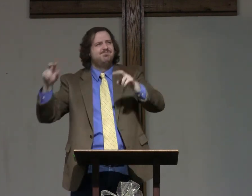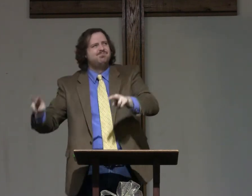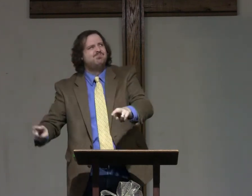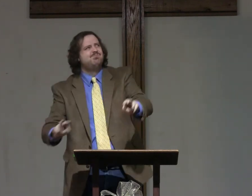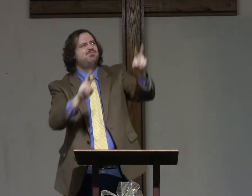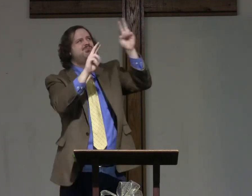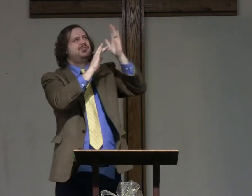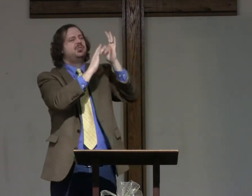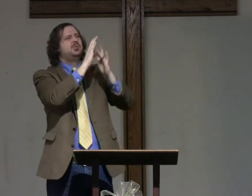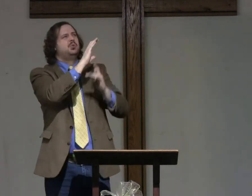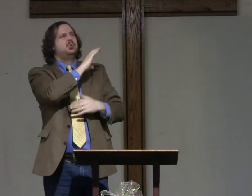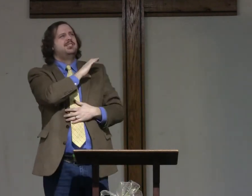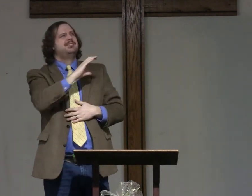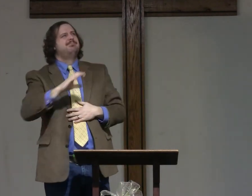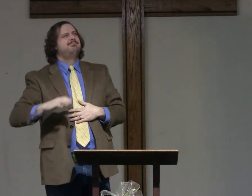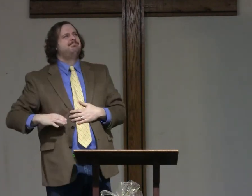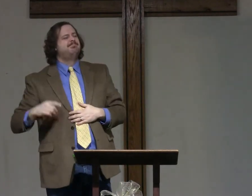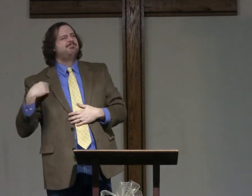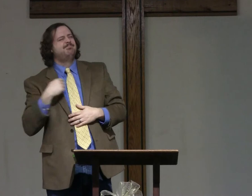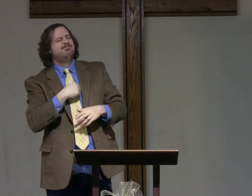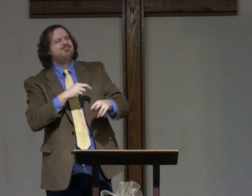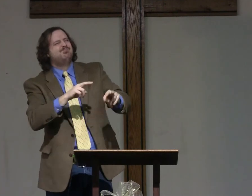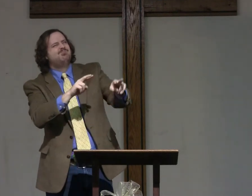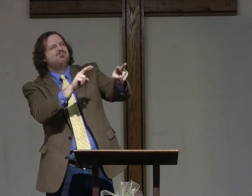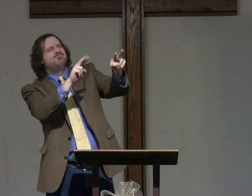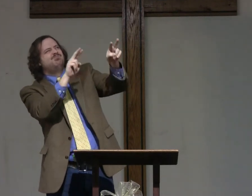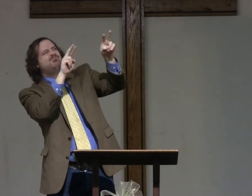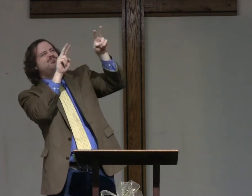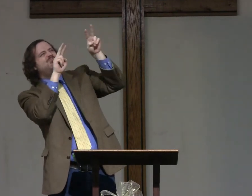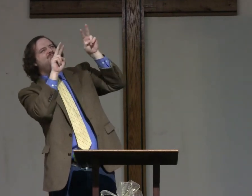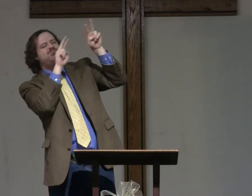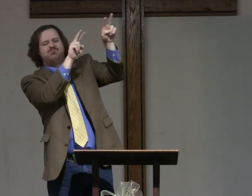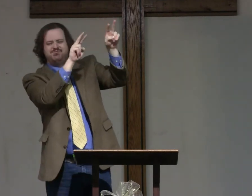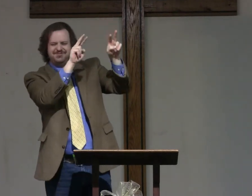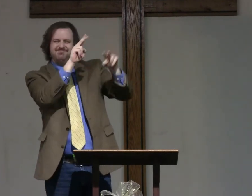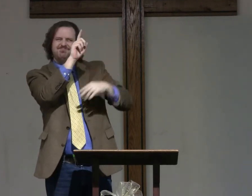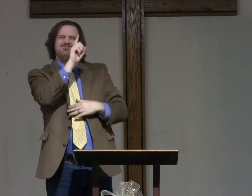of victory and looking to Jesus,